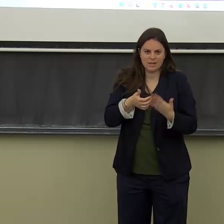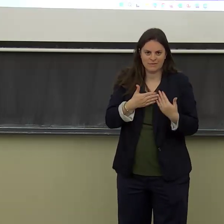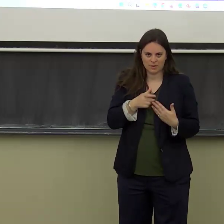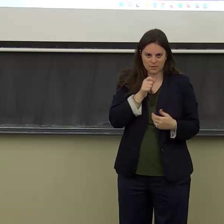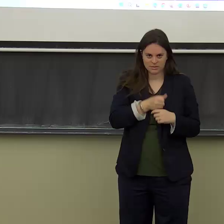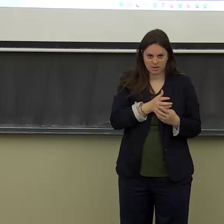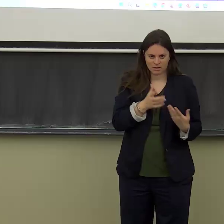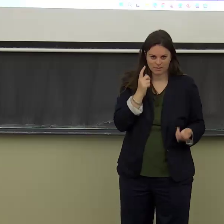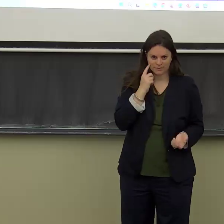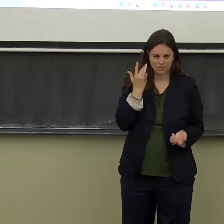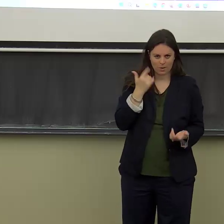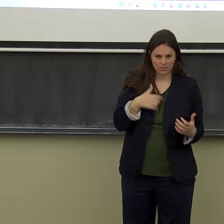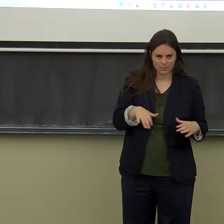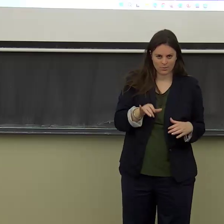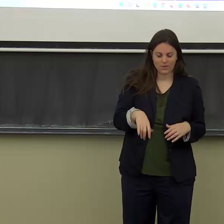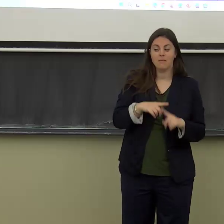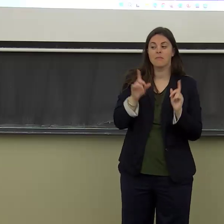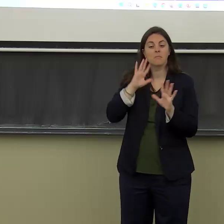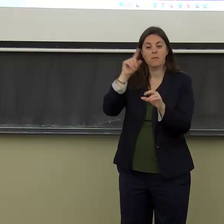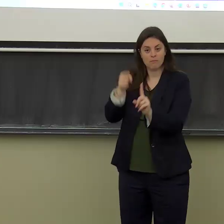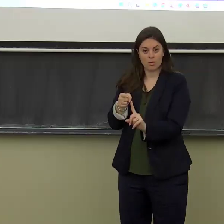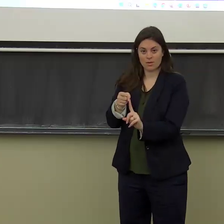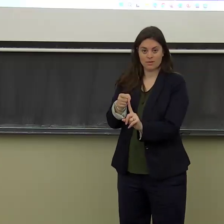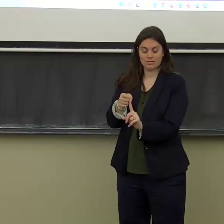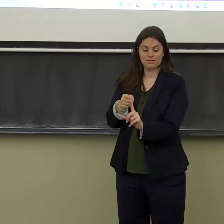a lot of sense as to why I was doing that. The point is,